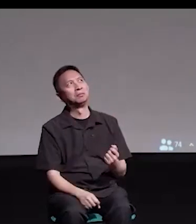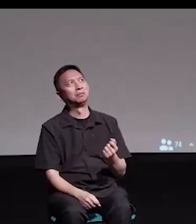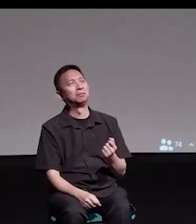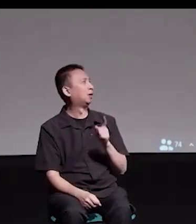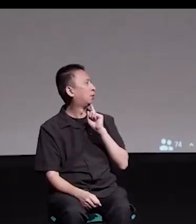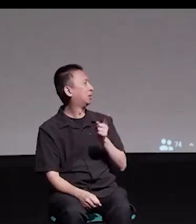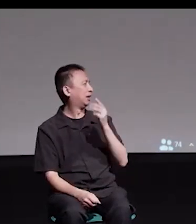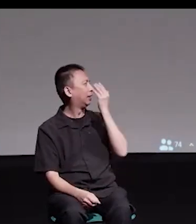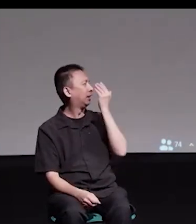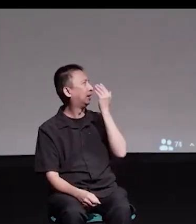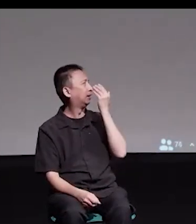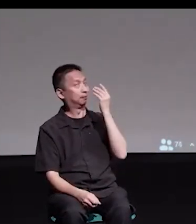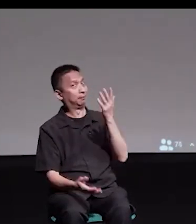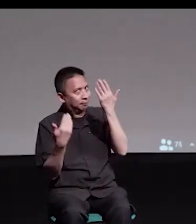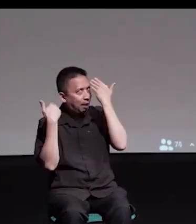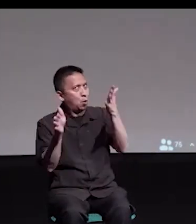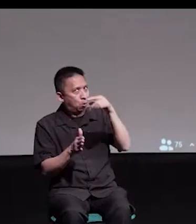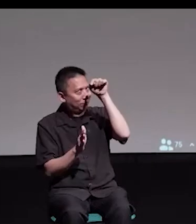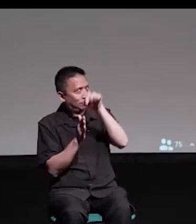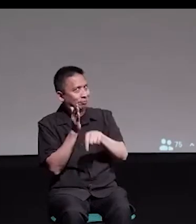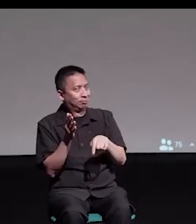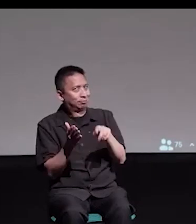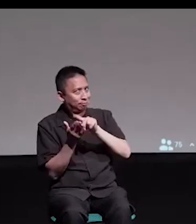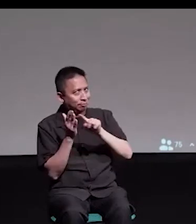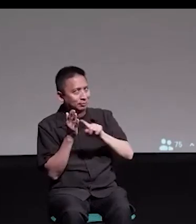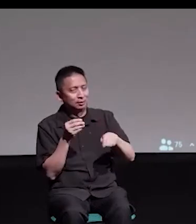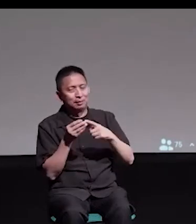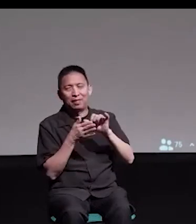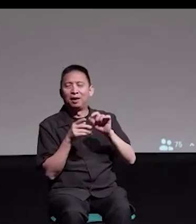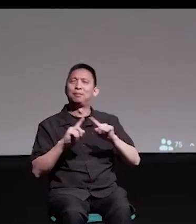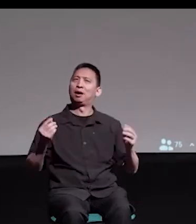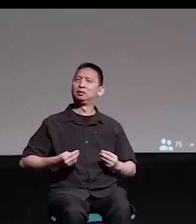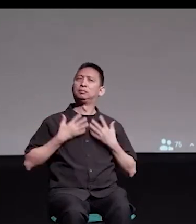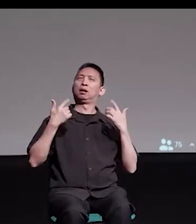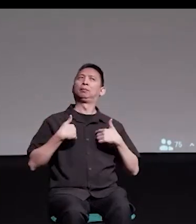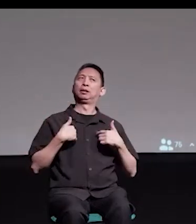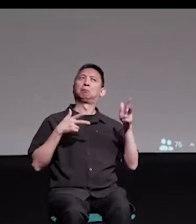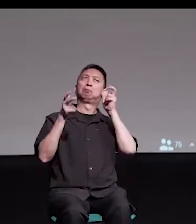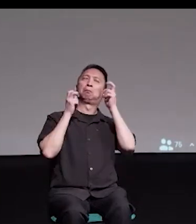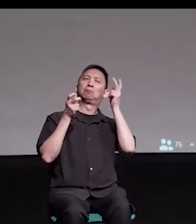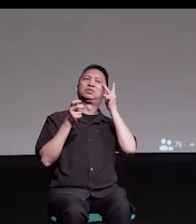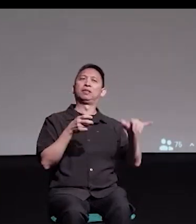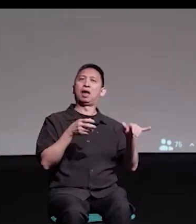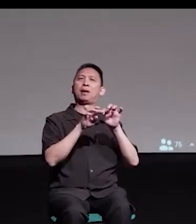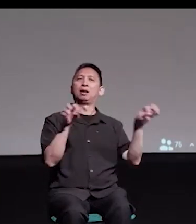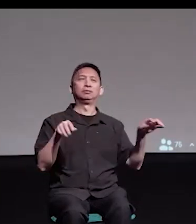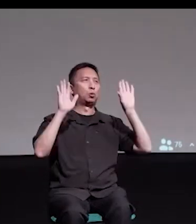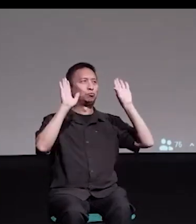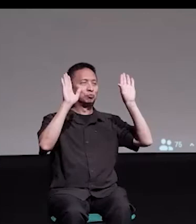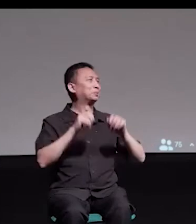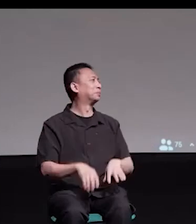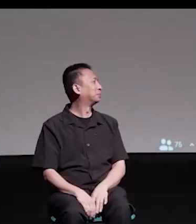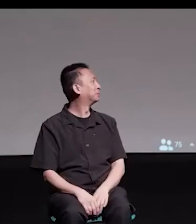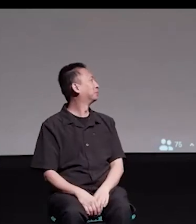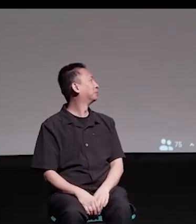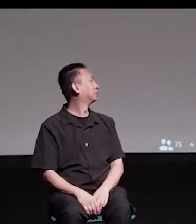I'm a novice as far as knowing anything about that, but that was really inspiring. So shout out. I just